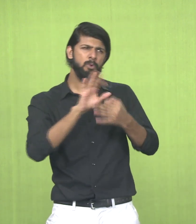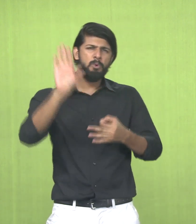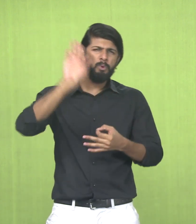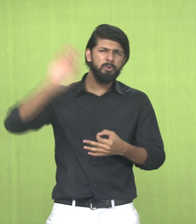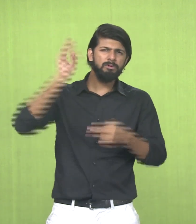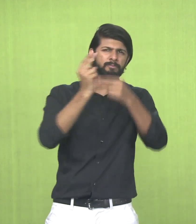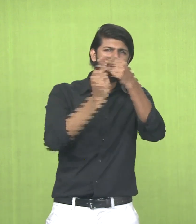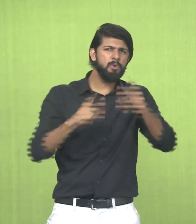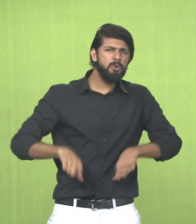proportion.